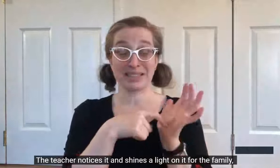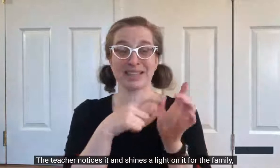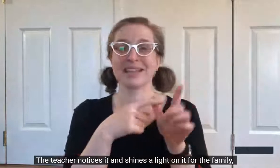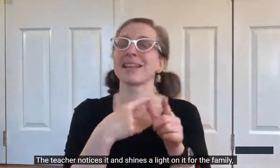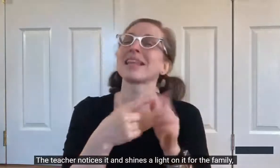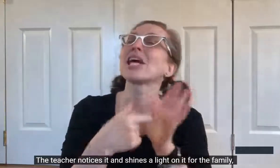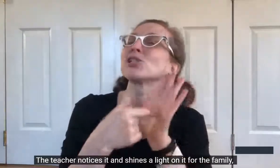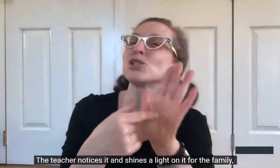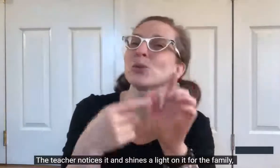moves us.